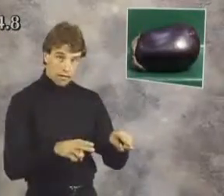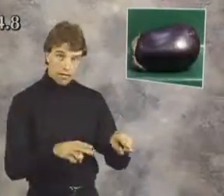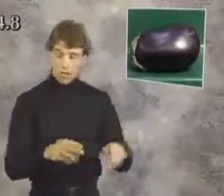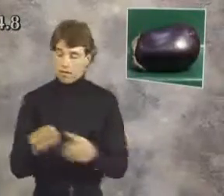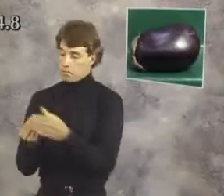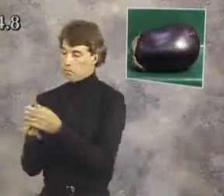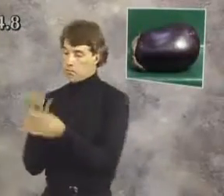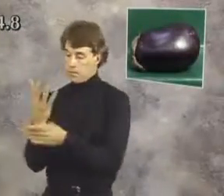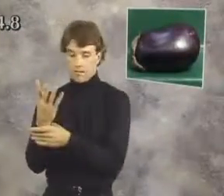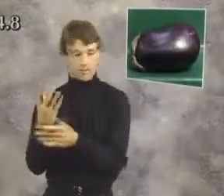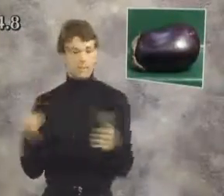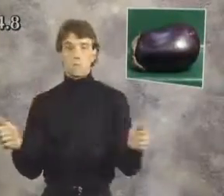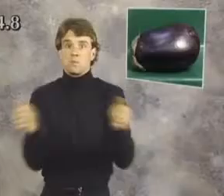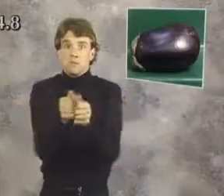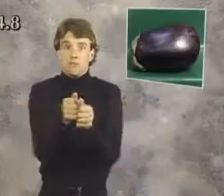using egg and plant.